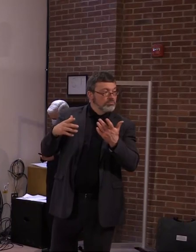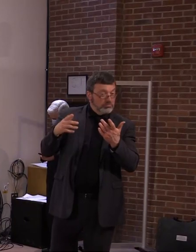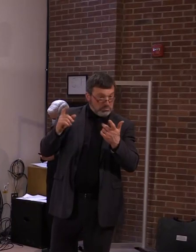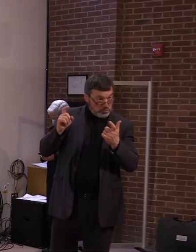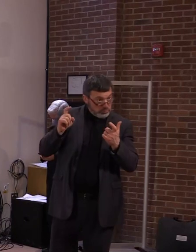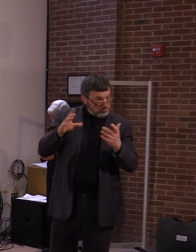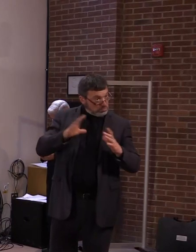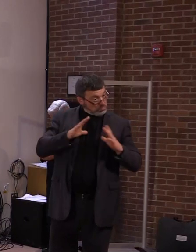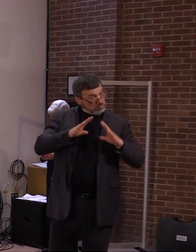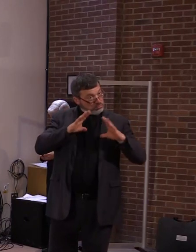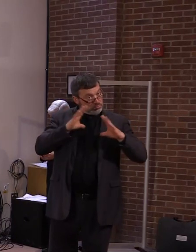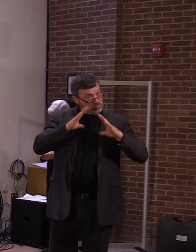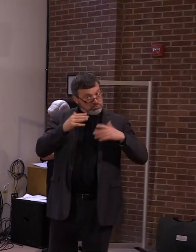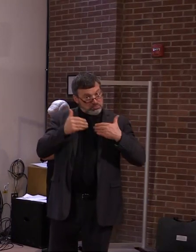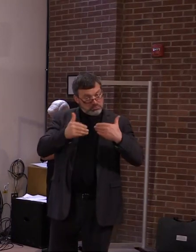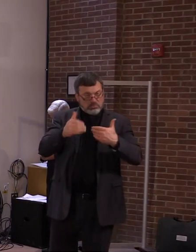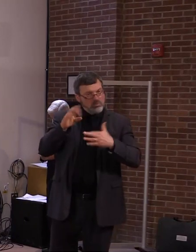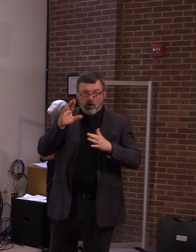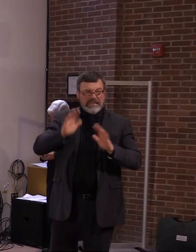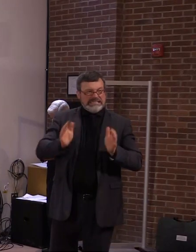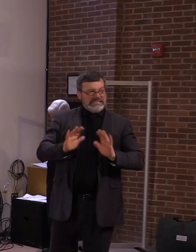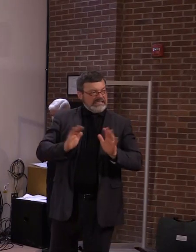circumstances? Dr. Levine.